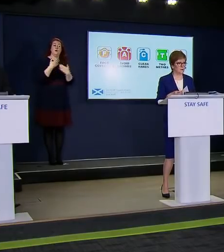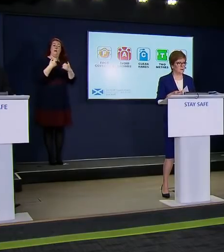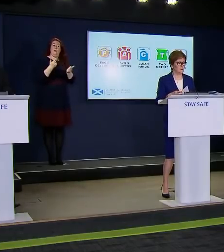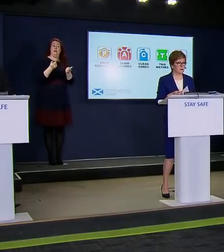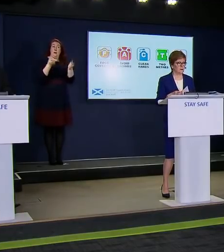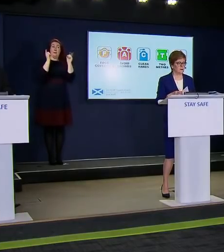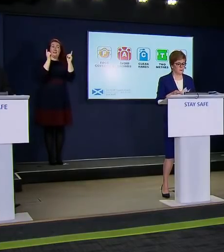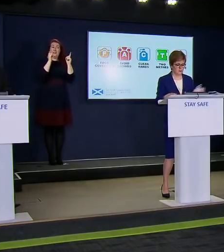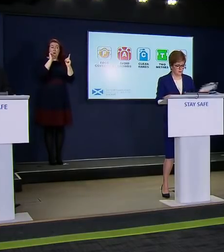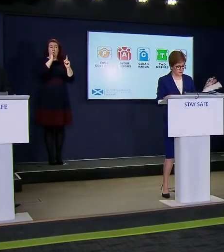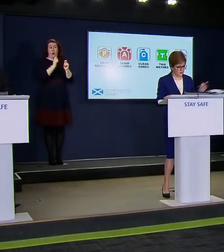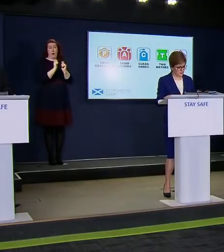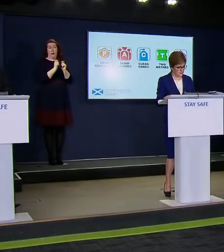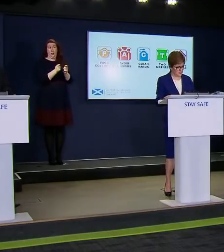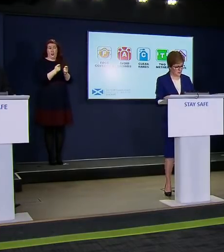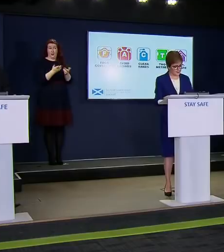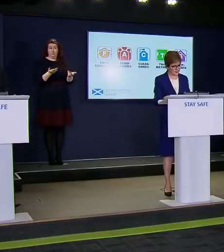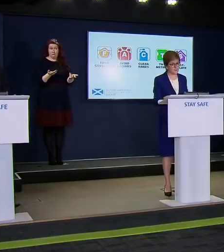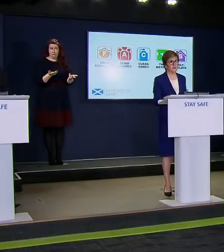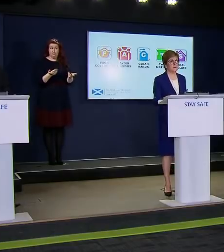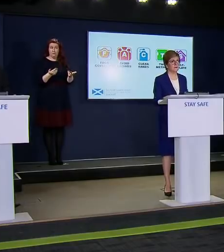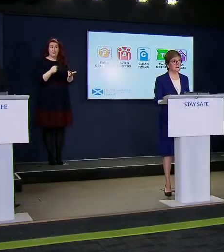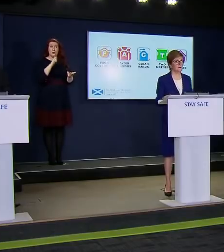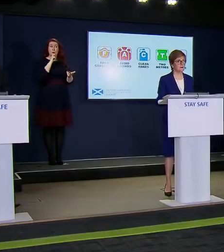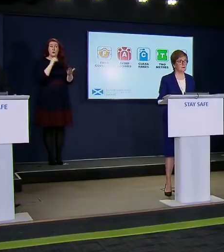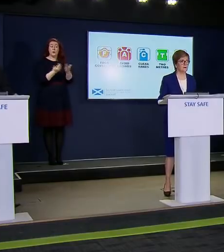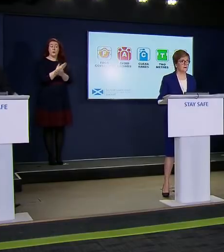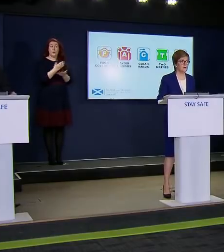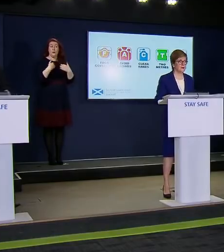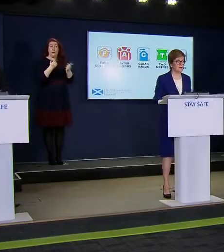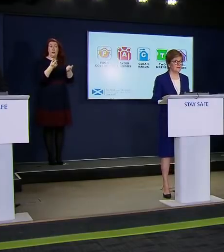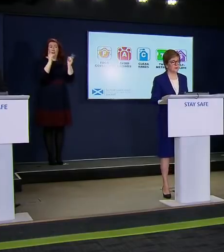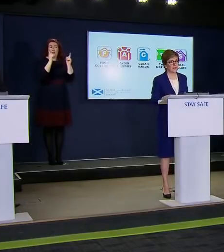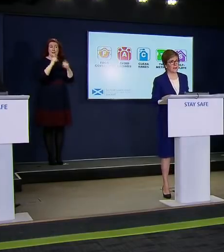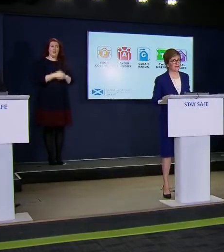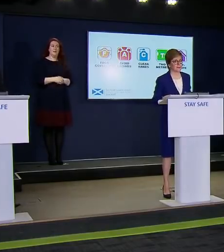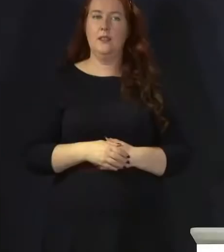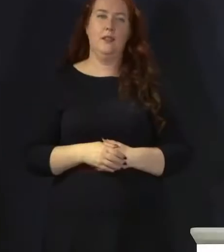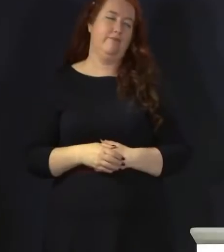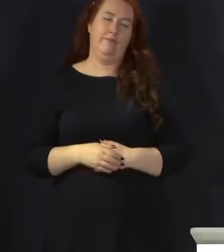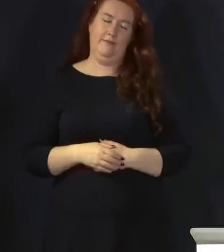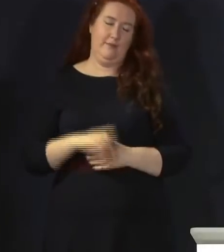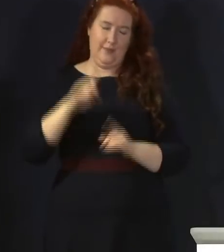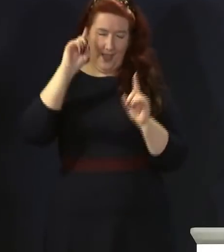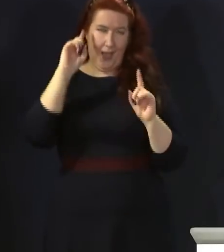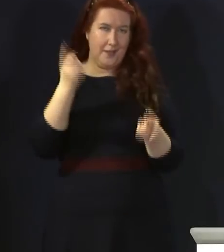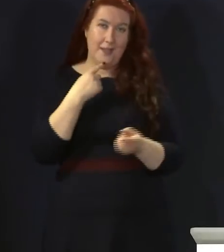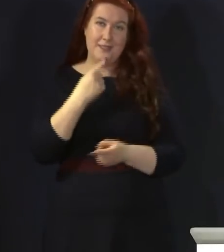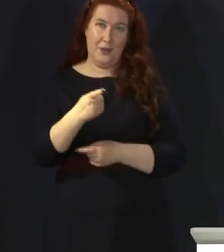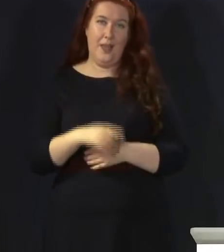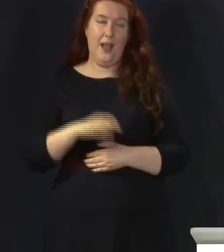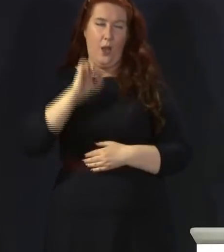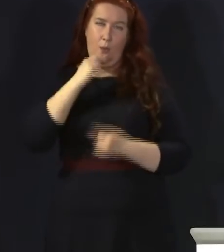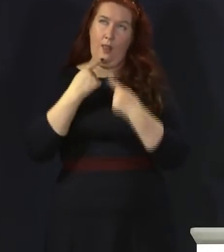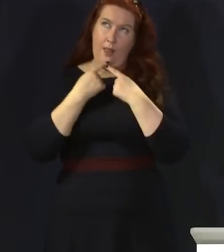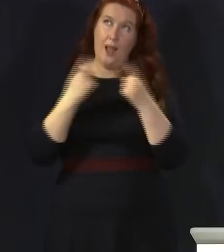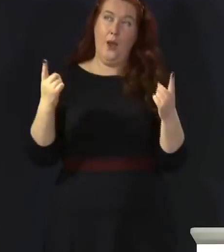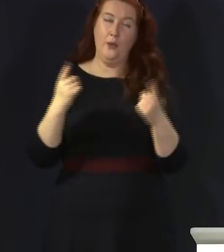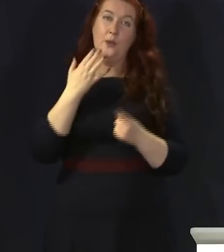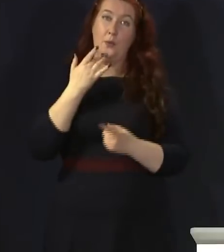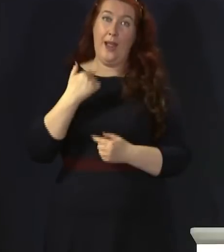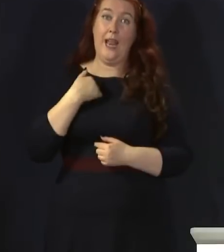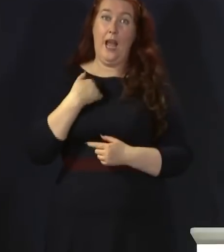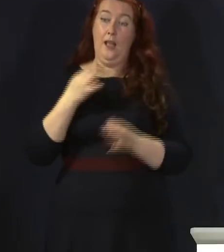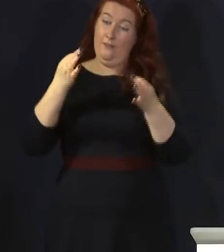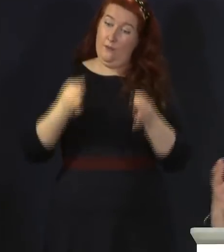is going to be? Health Secretary, rather, is going to be? No, I can't tell you that right now. I will announce that when I have been appointed as